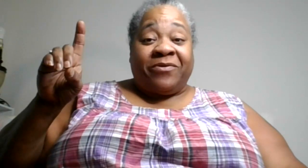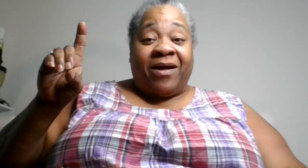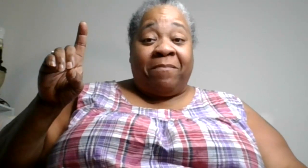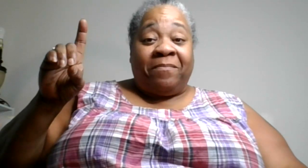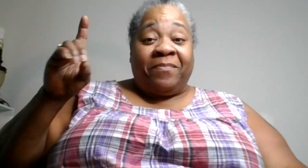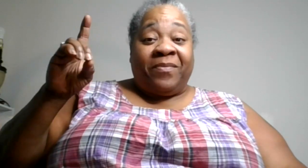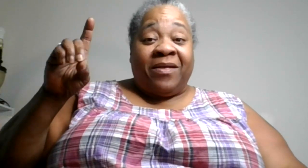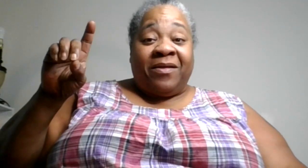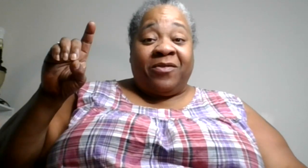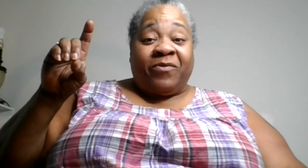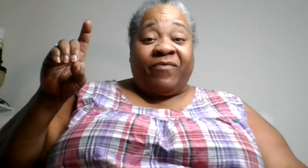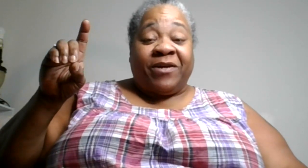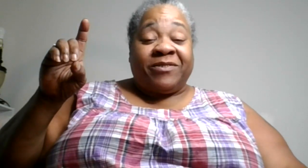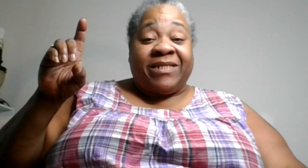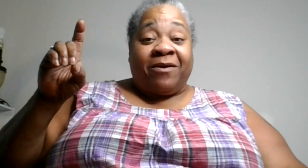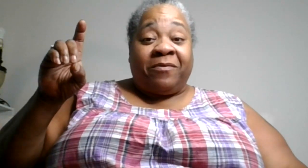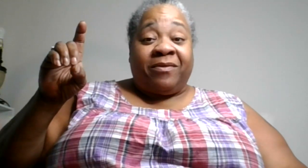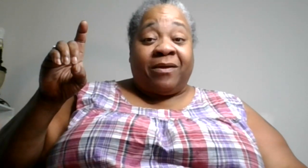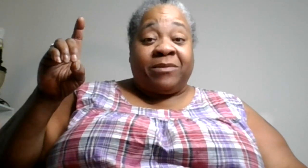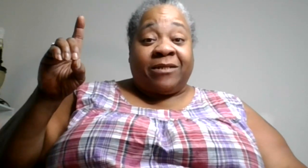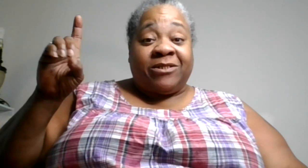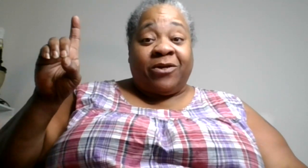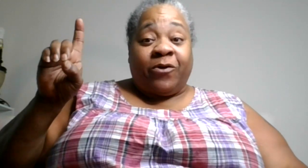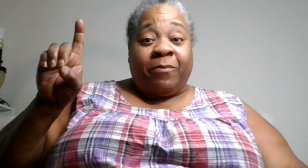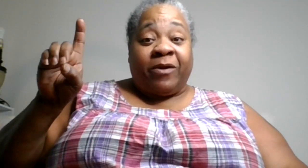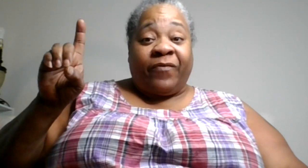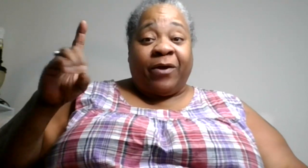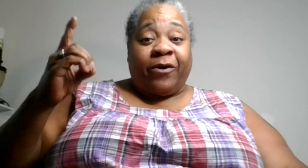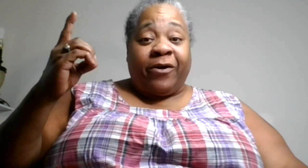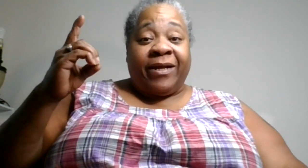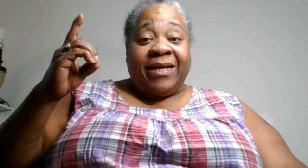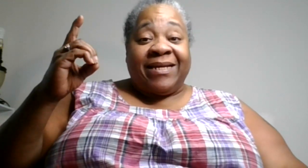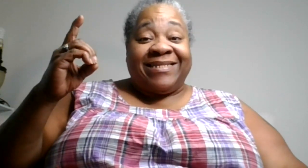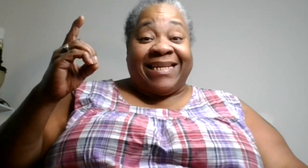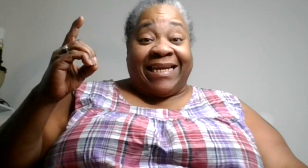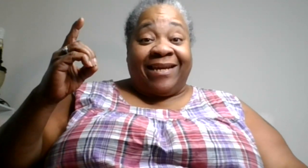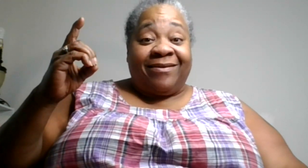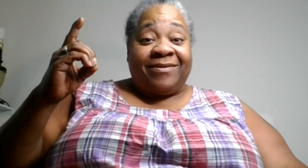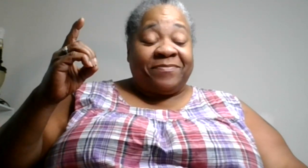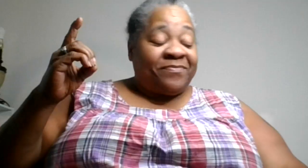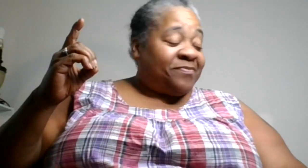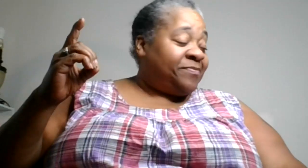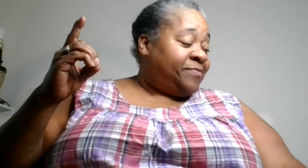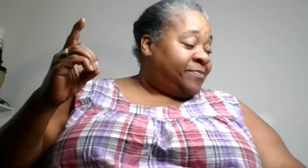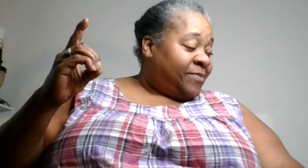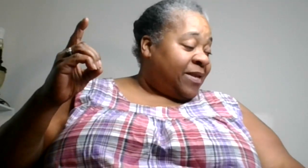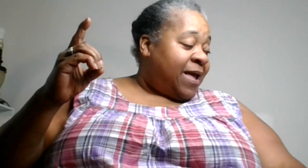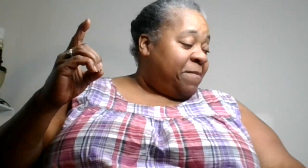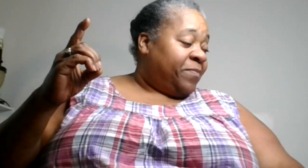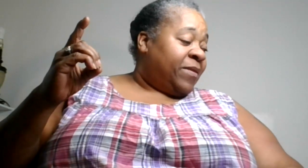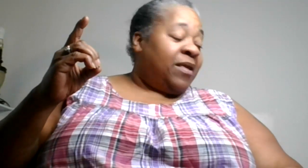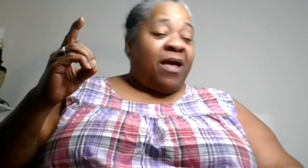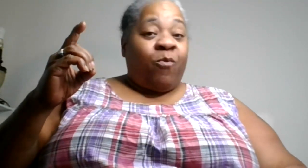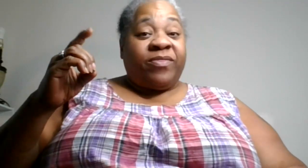up. 3 fingers down. Thumb touching your middle finger. D. Okay? And with that